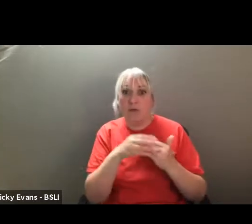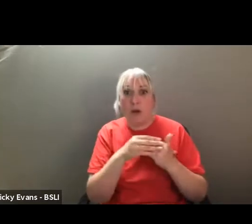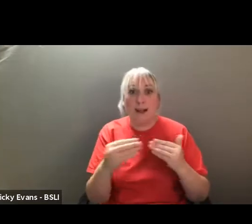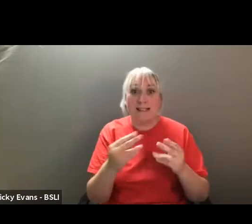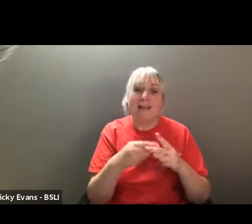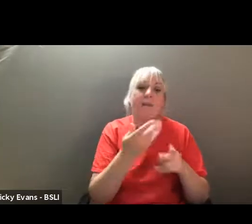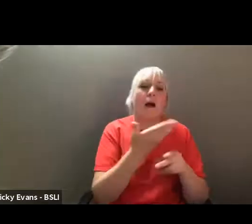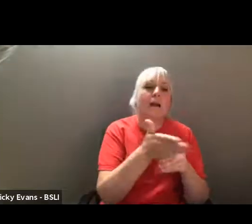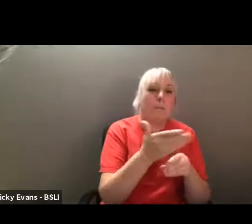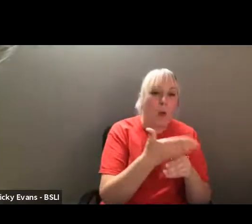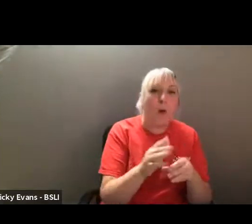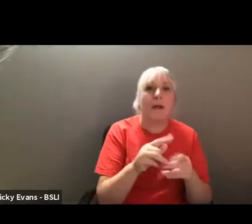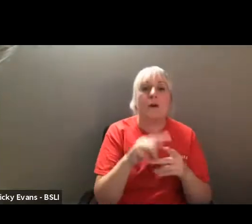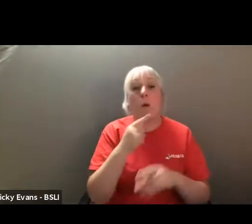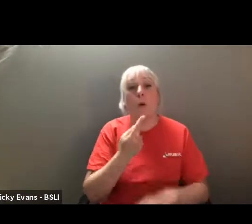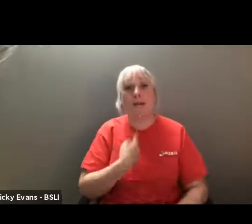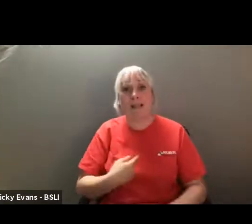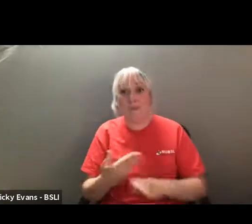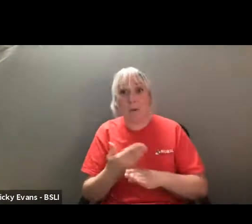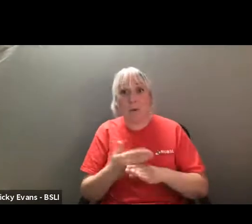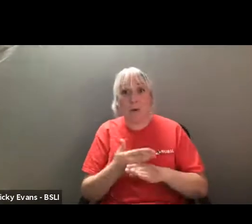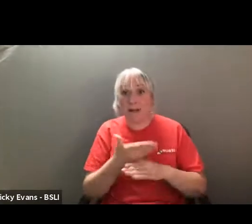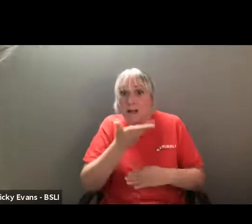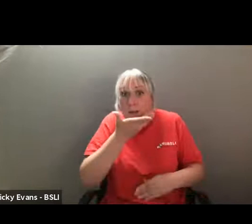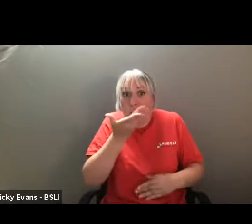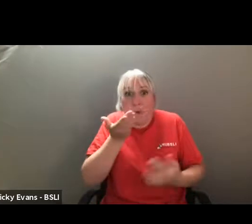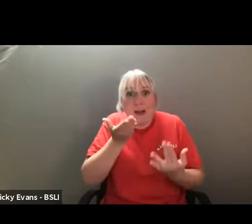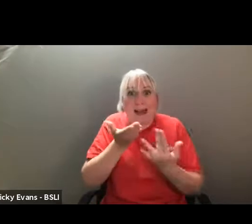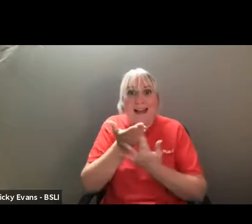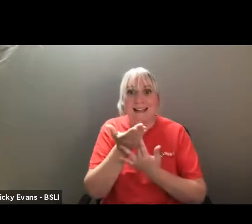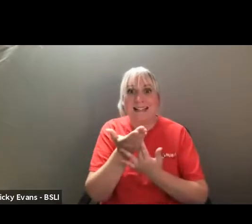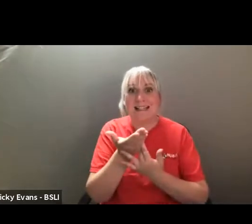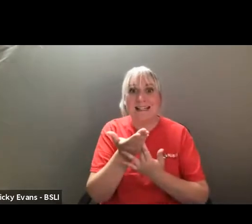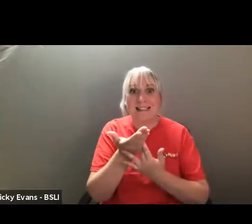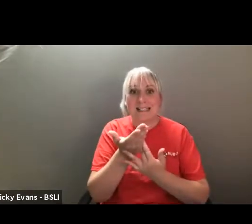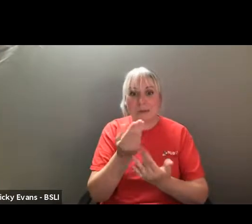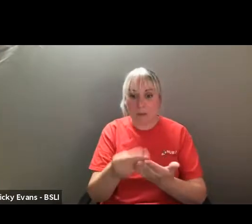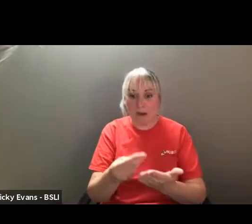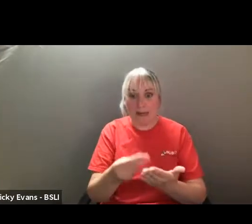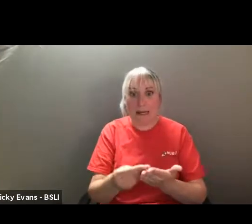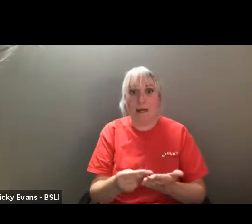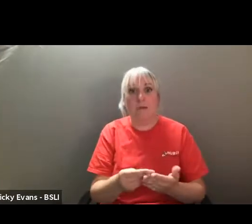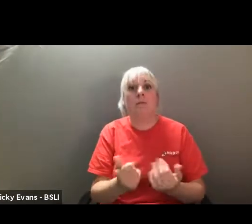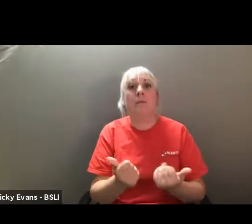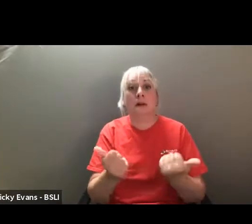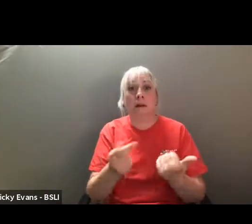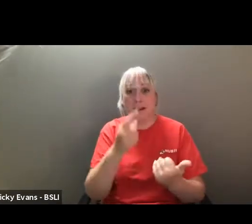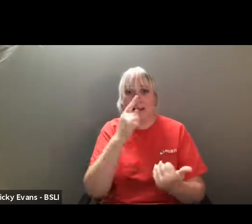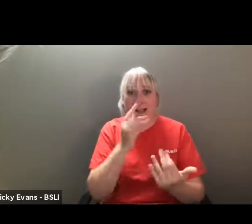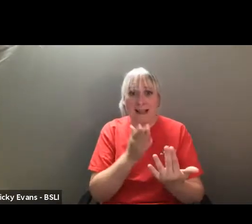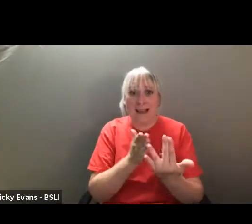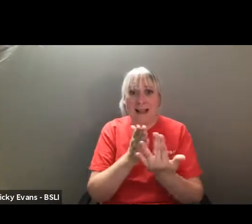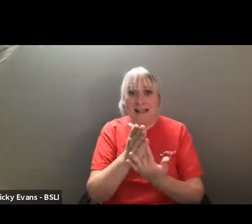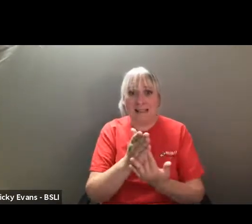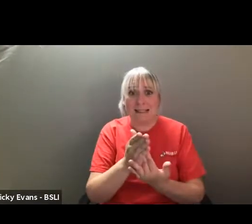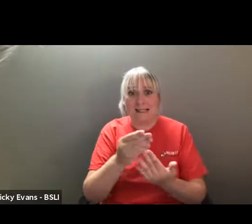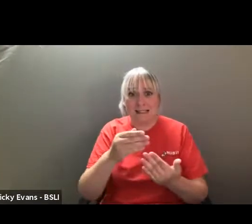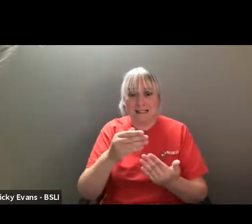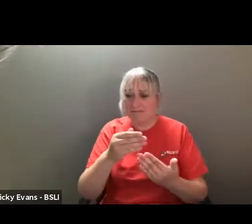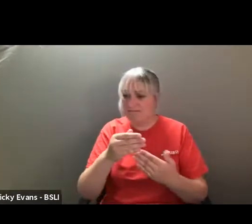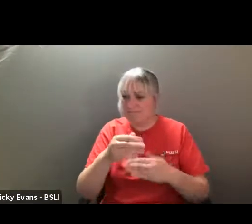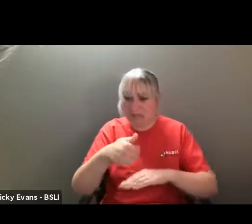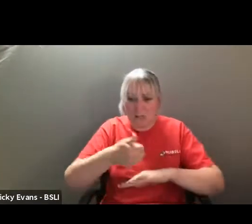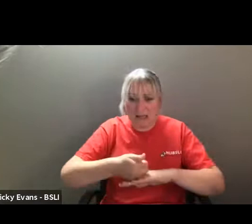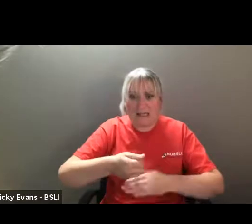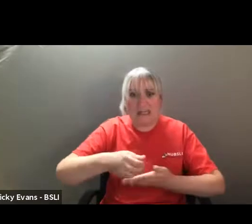or people who are self-employed who don't have access to unemployment insurance, are able to get this CERB benefit. And